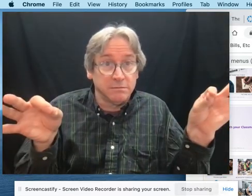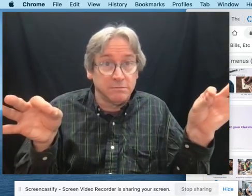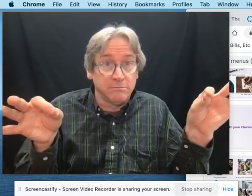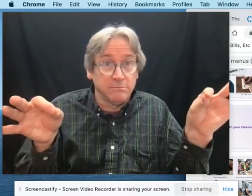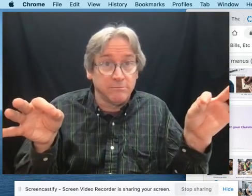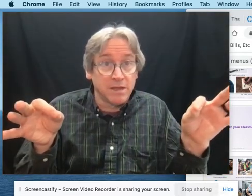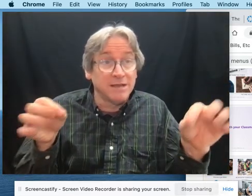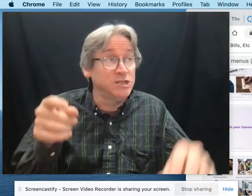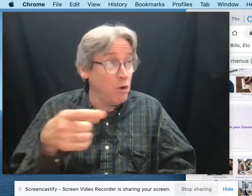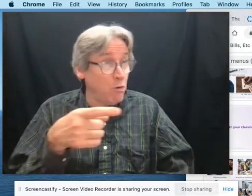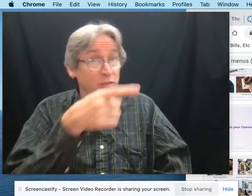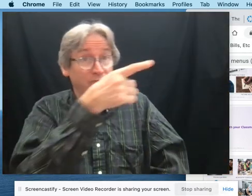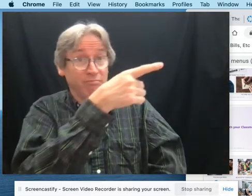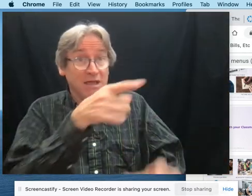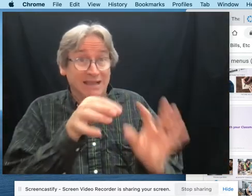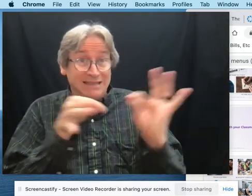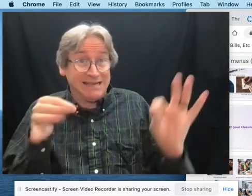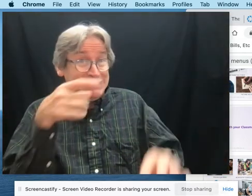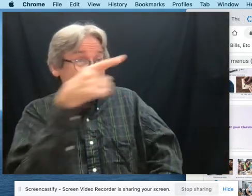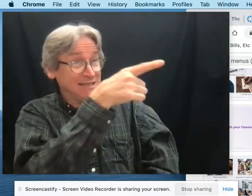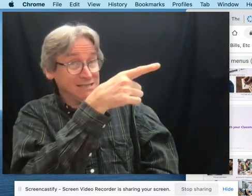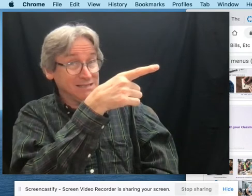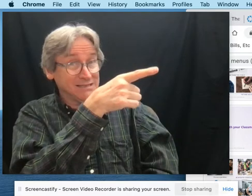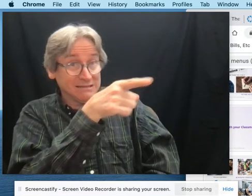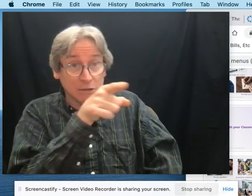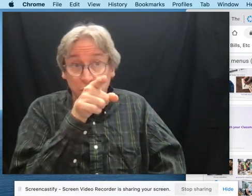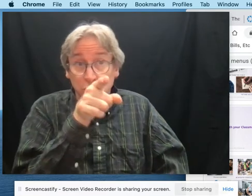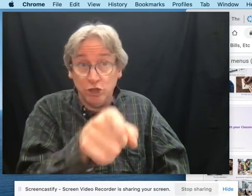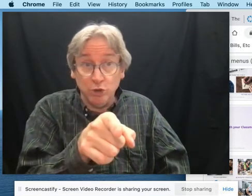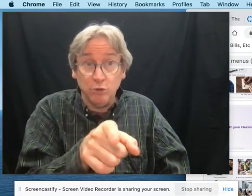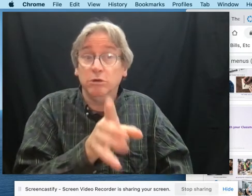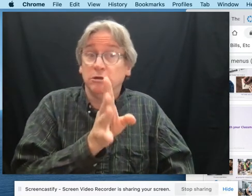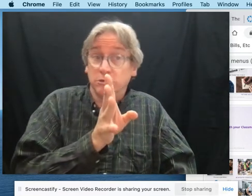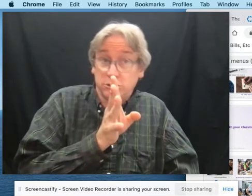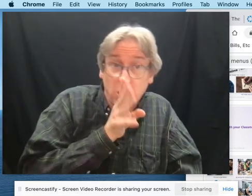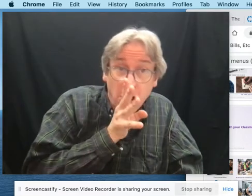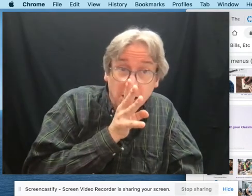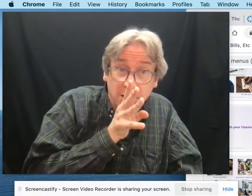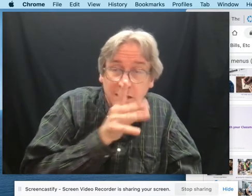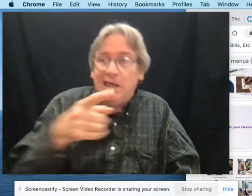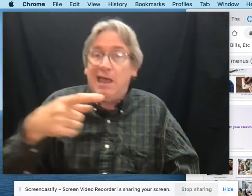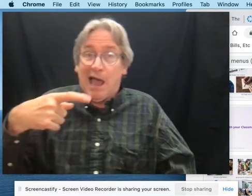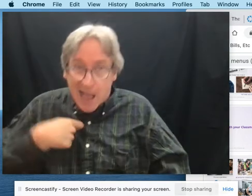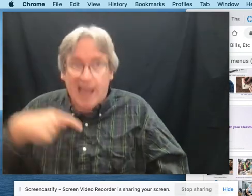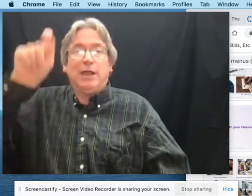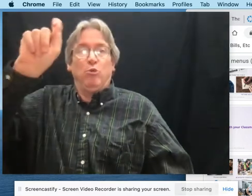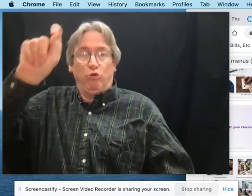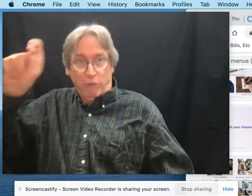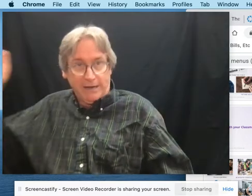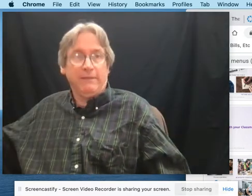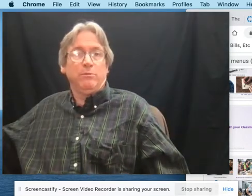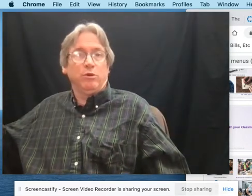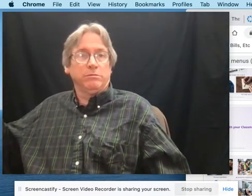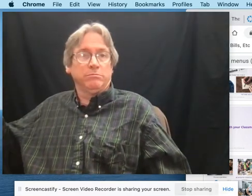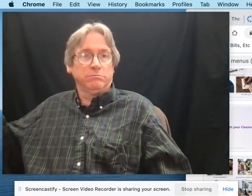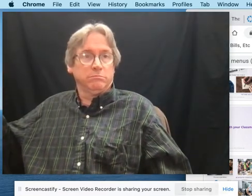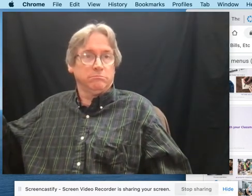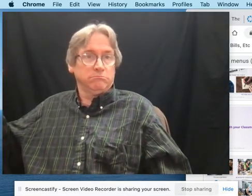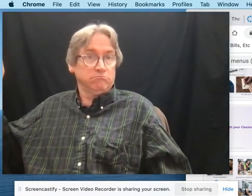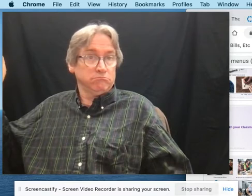sentence. So that sentence, you talk, I will write it on the